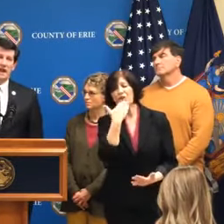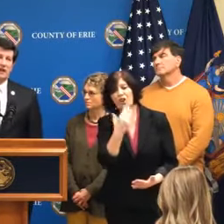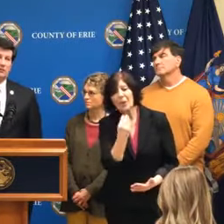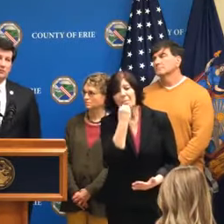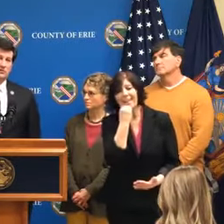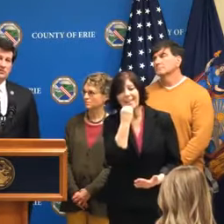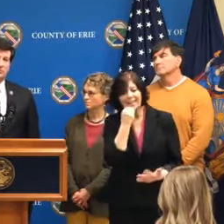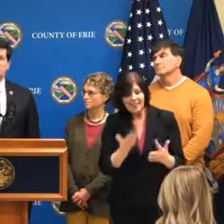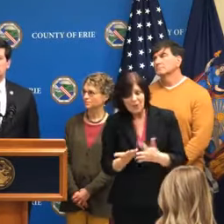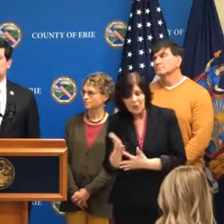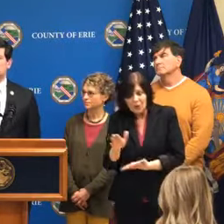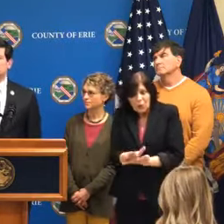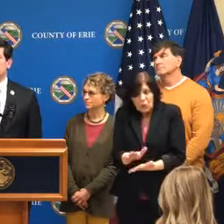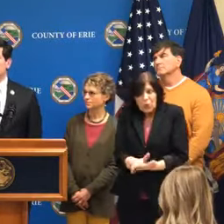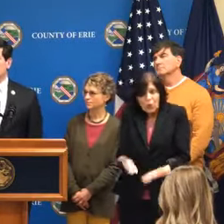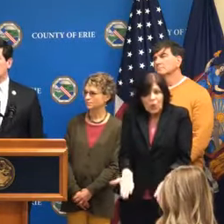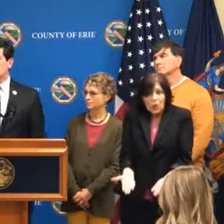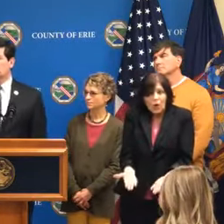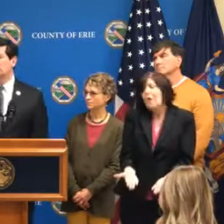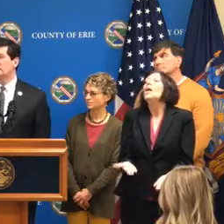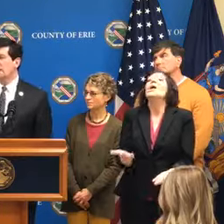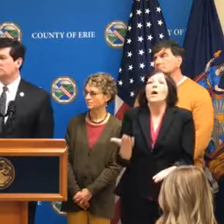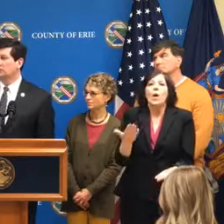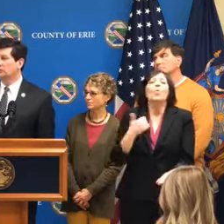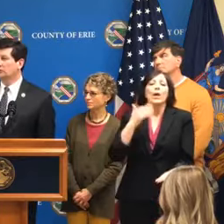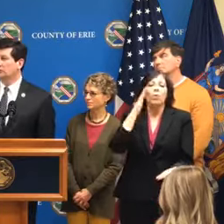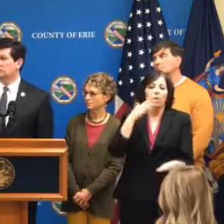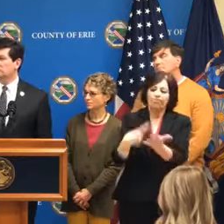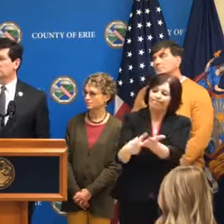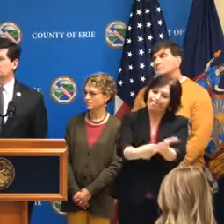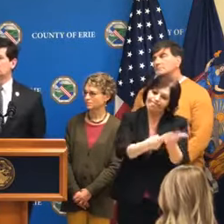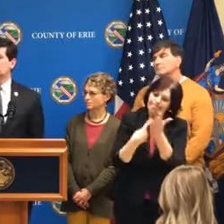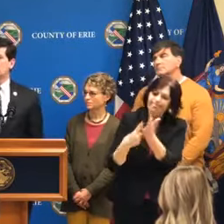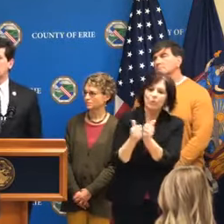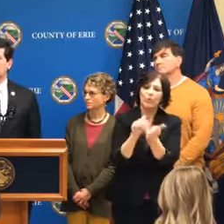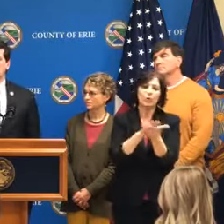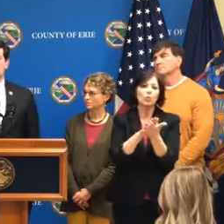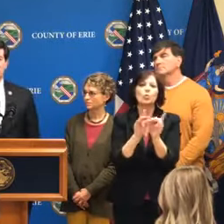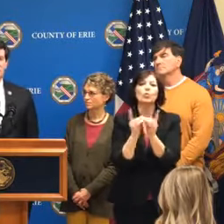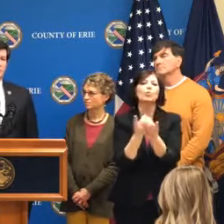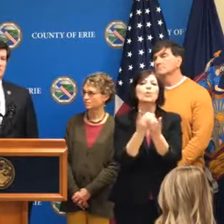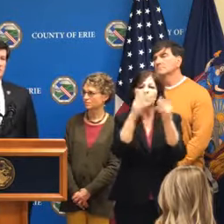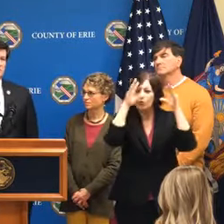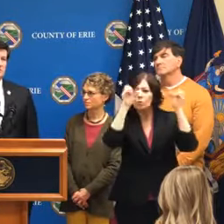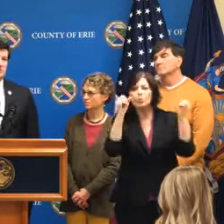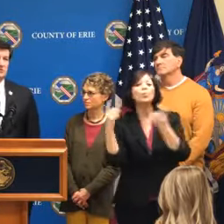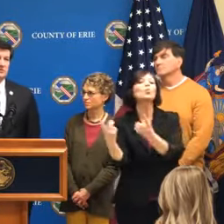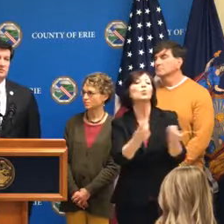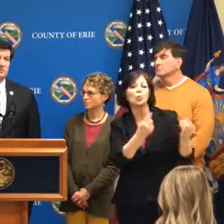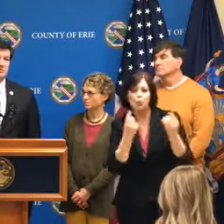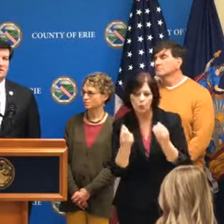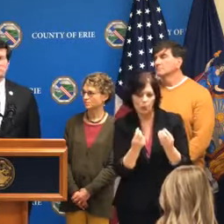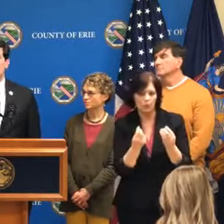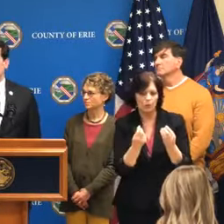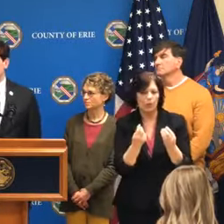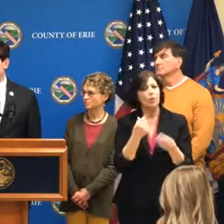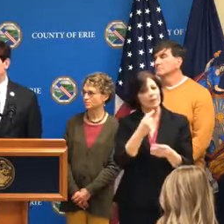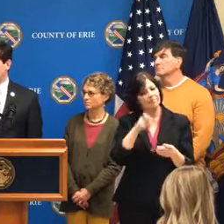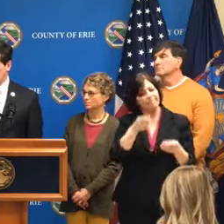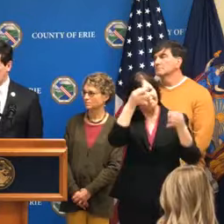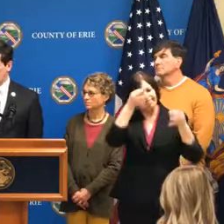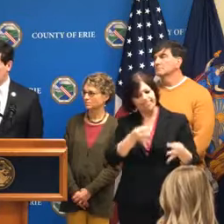a day through their school districts. So we will be in consult with the school district superintendents and other representatives of school districts to make a